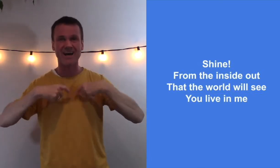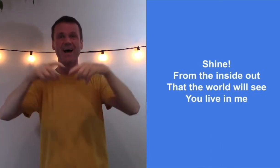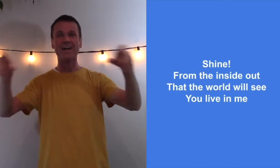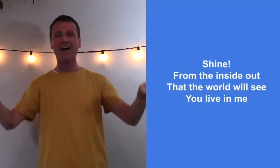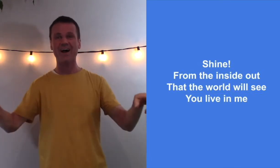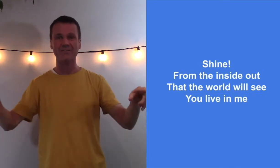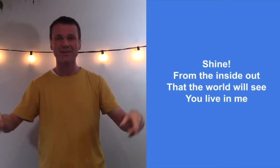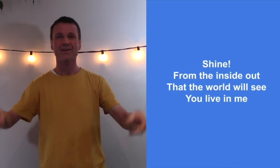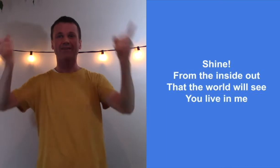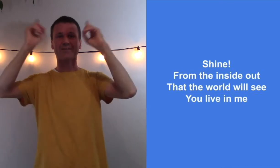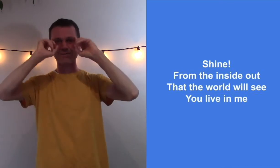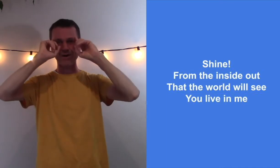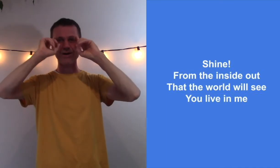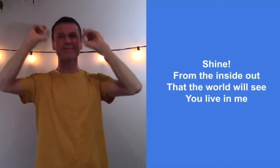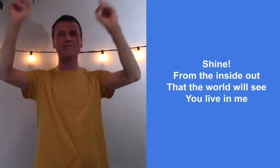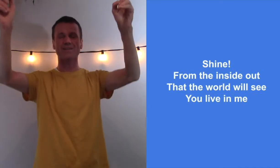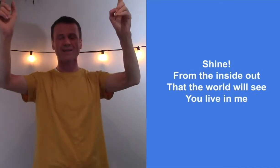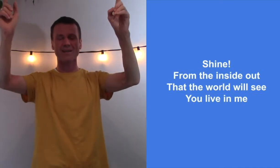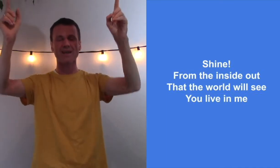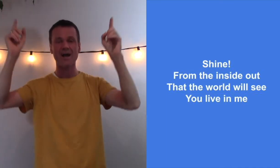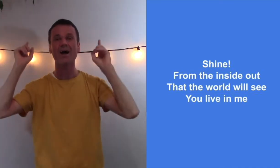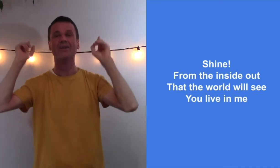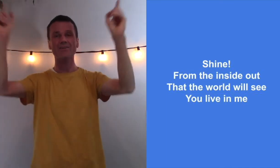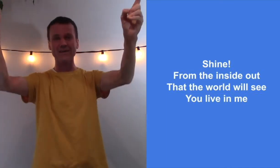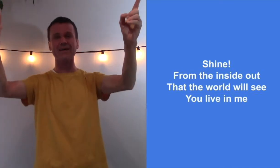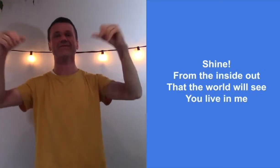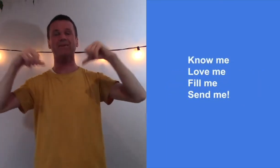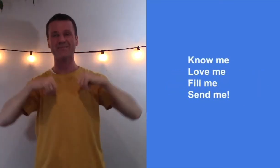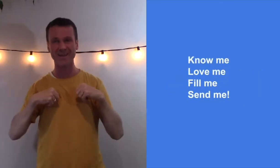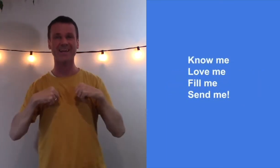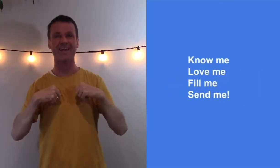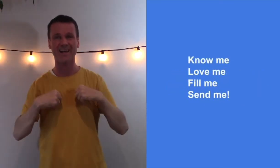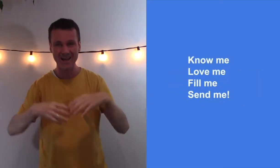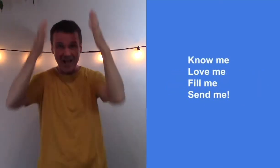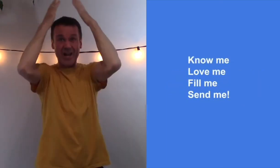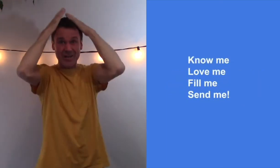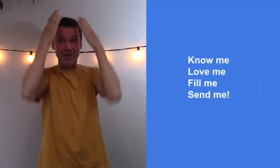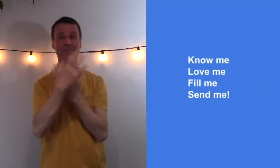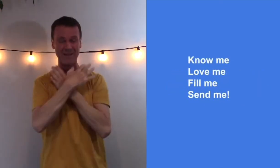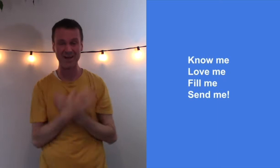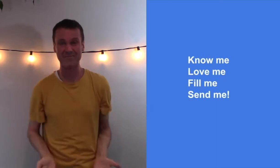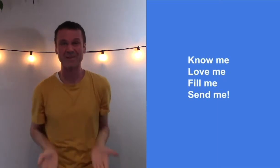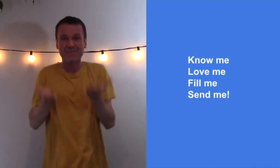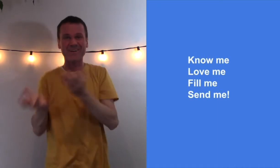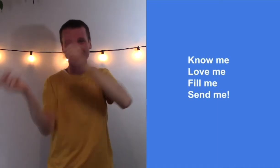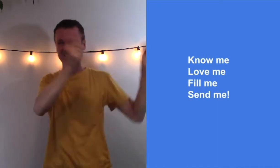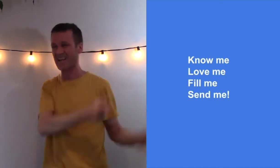inside out, that the world will see you live in me. Know me, love me, fill me, send me.